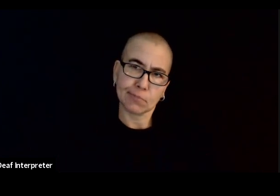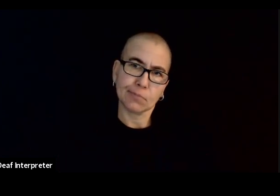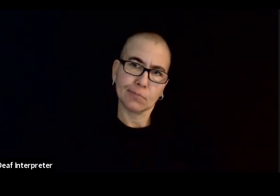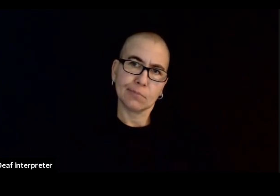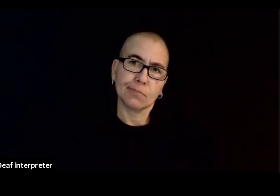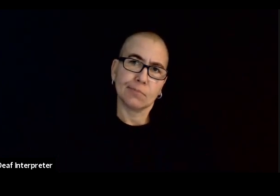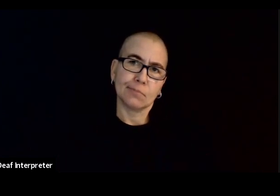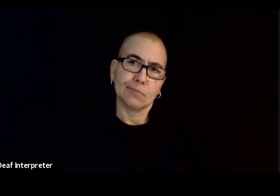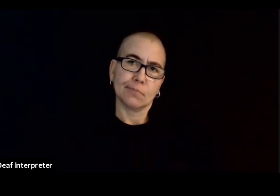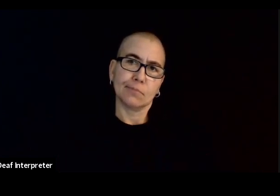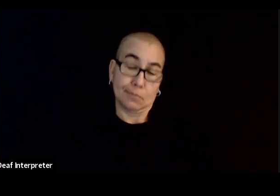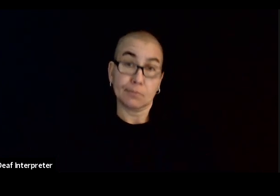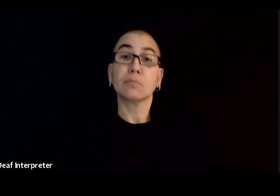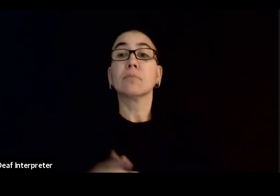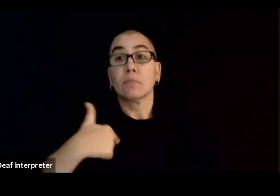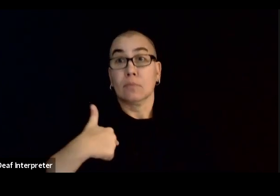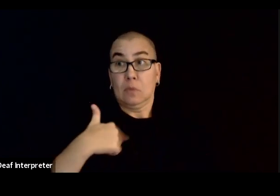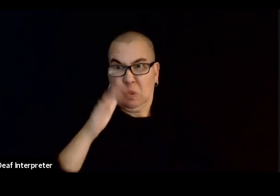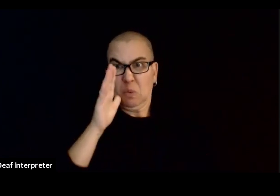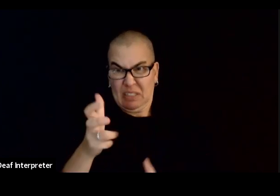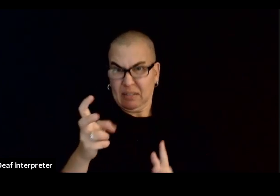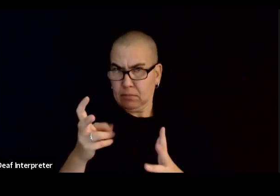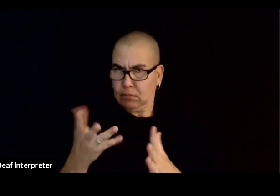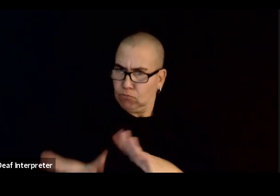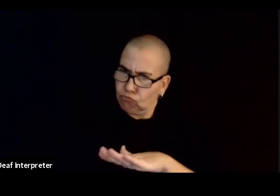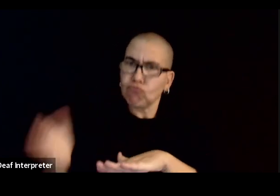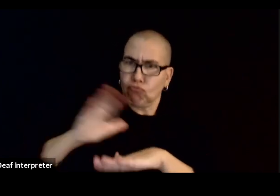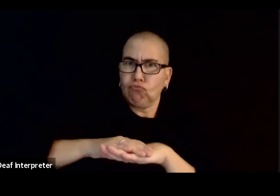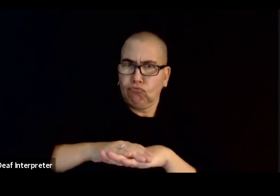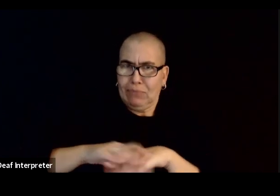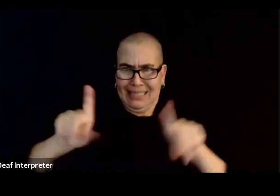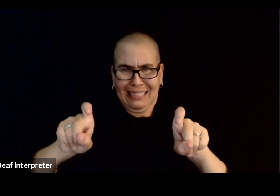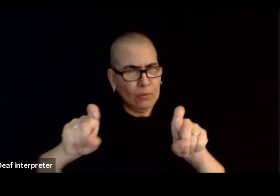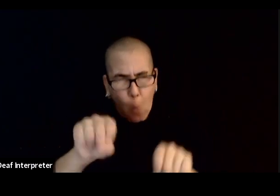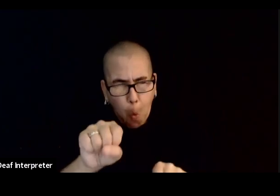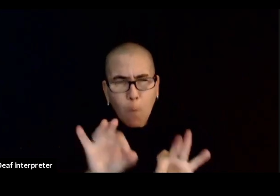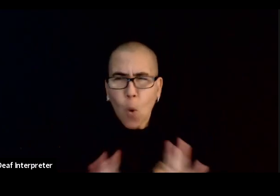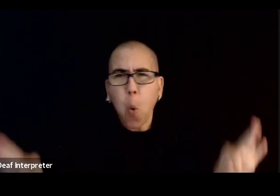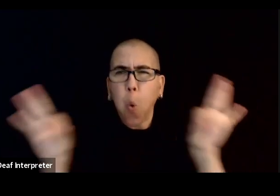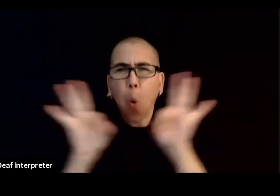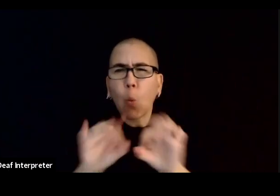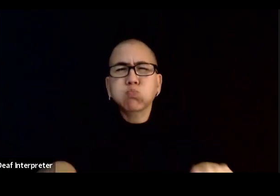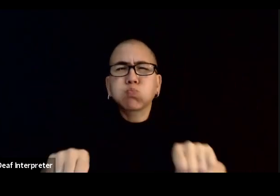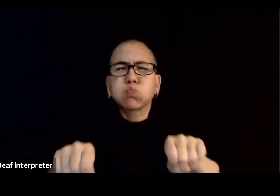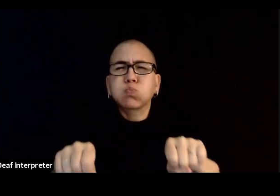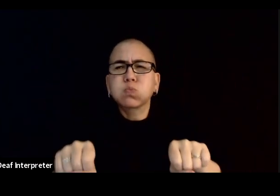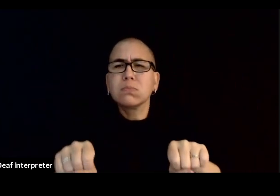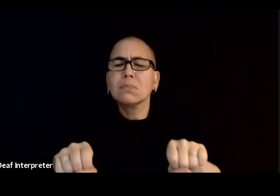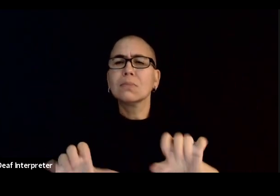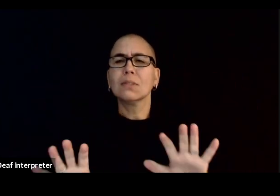testing is very much an important part of our overall strategy. And you certainly heard that,